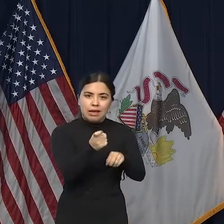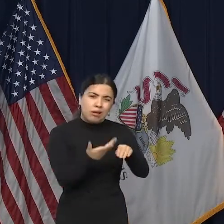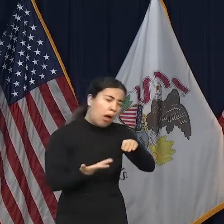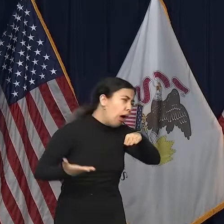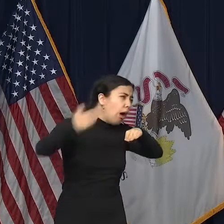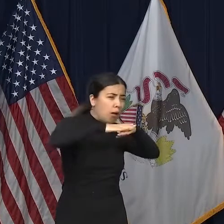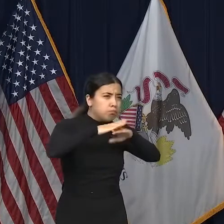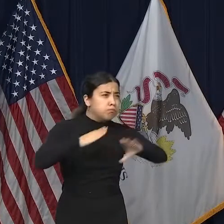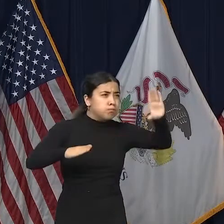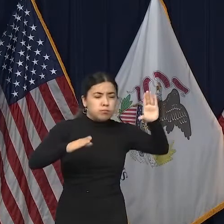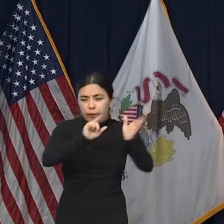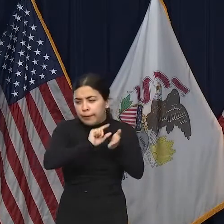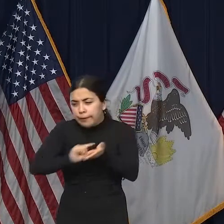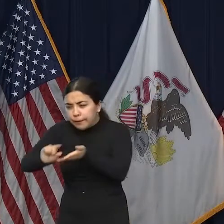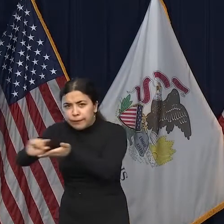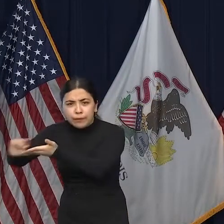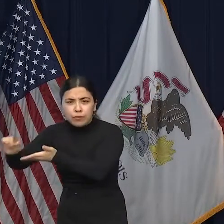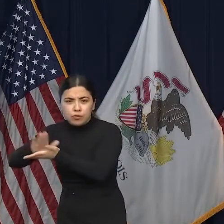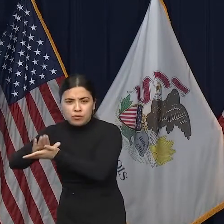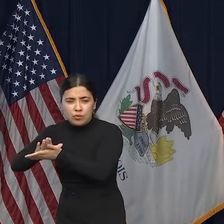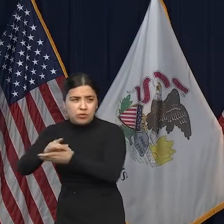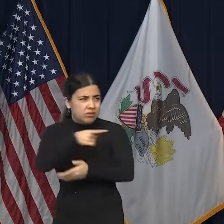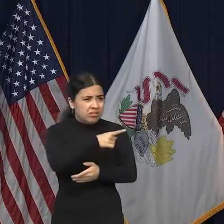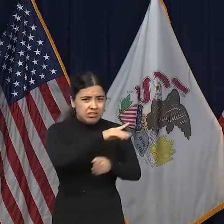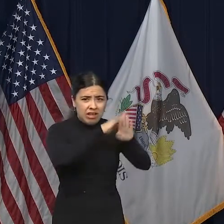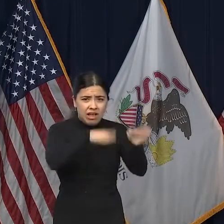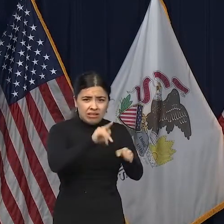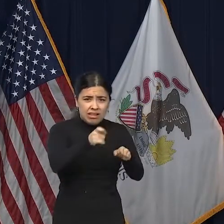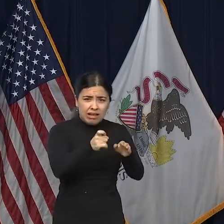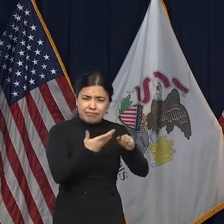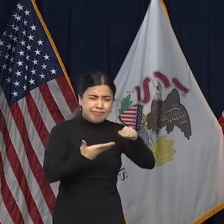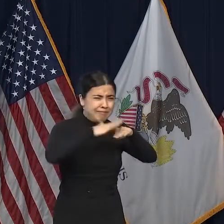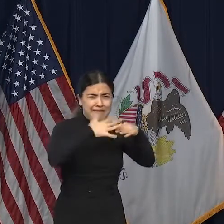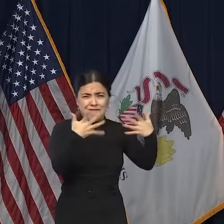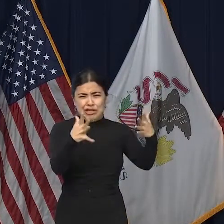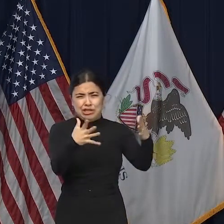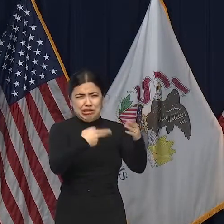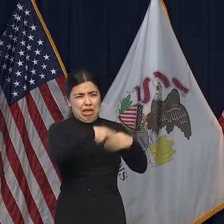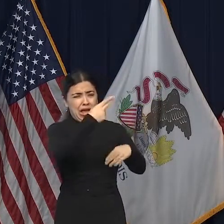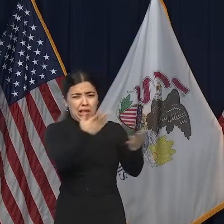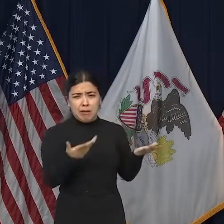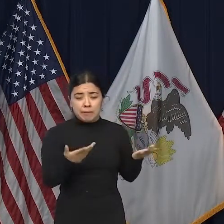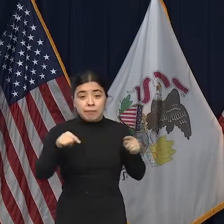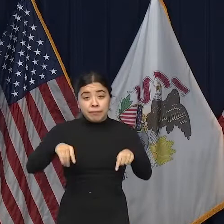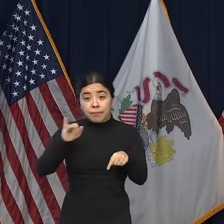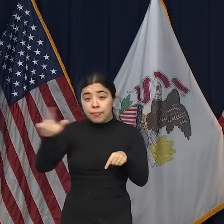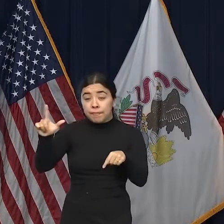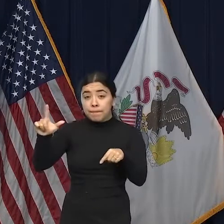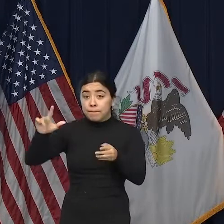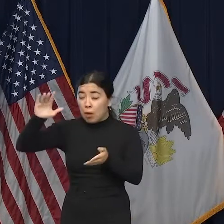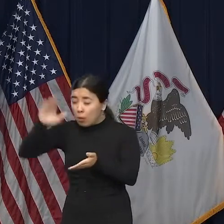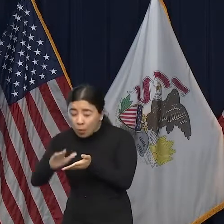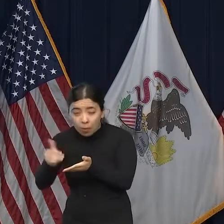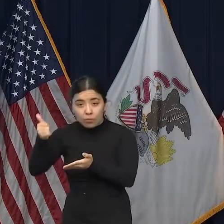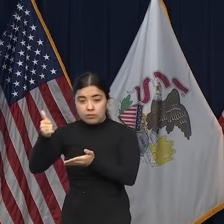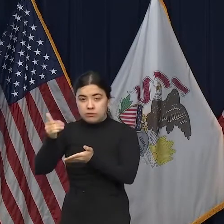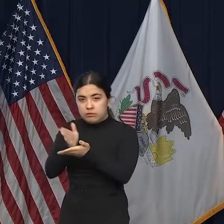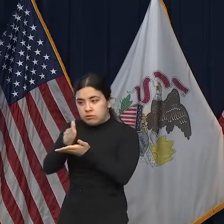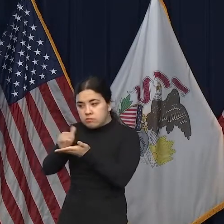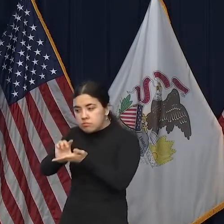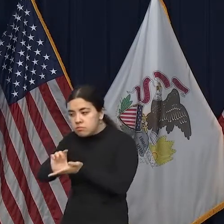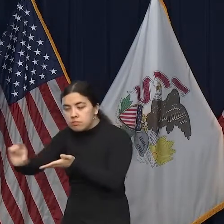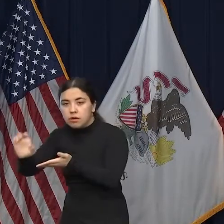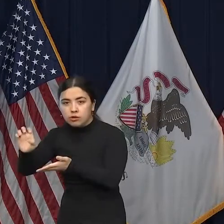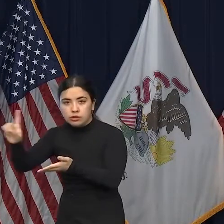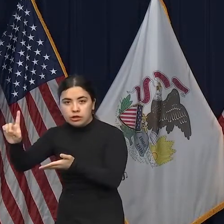high. Illinois has had the lowest percentage of state funding for education in the nation, increasing the gaps